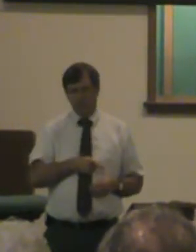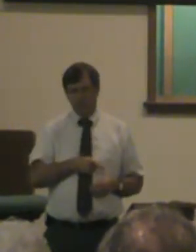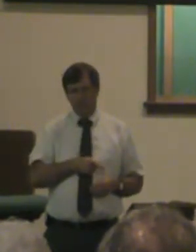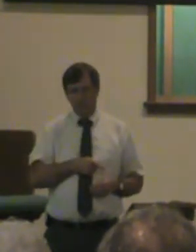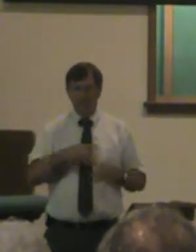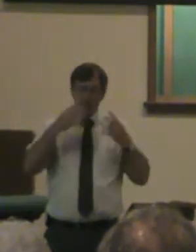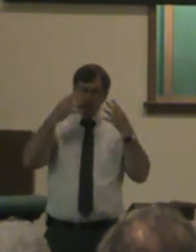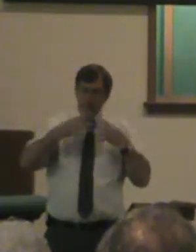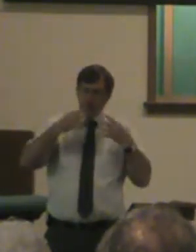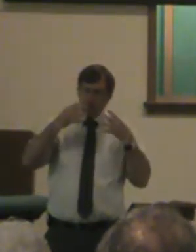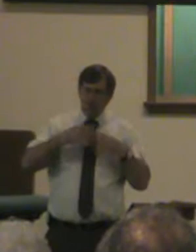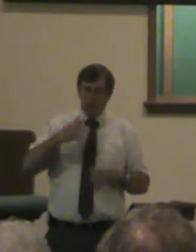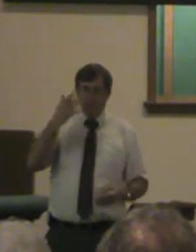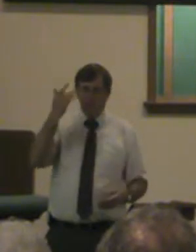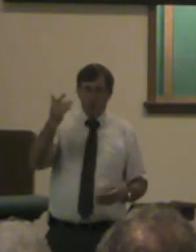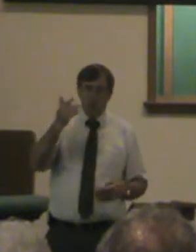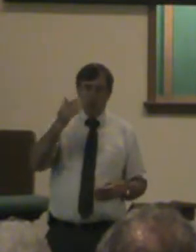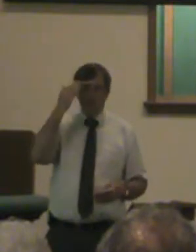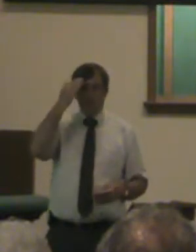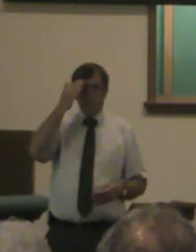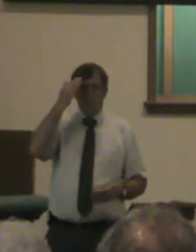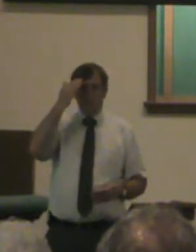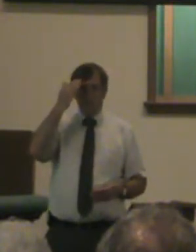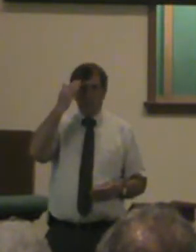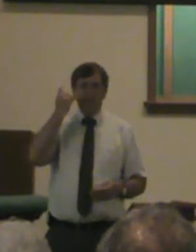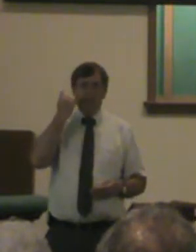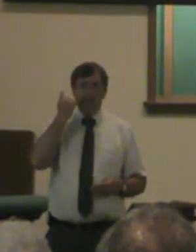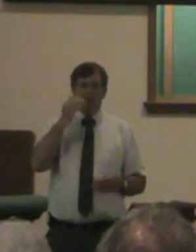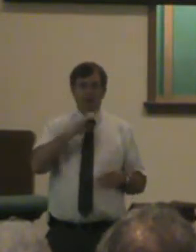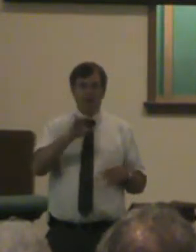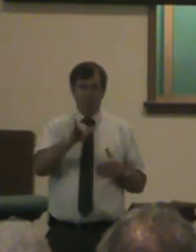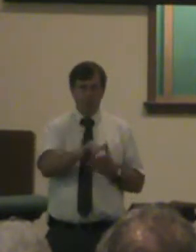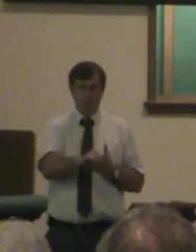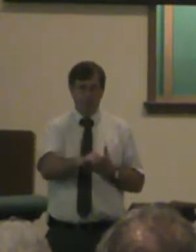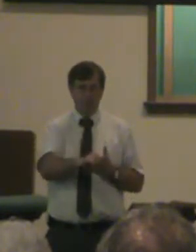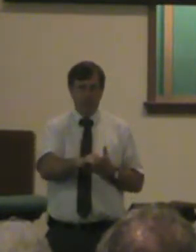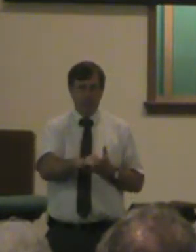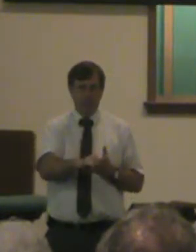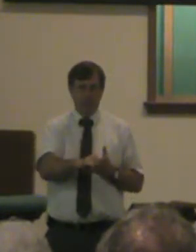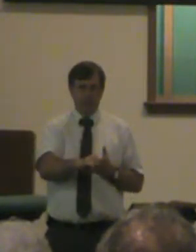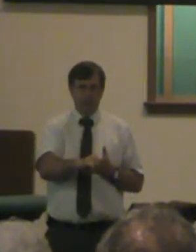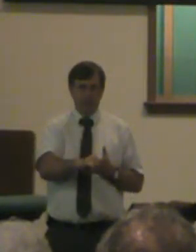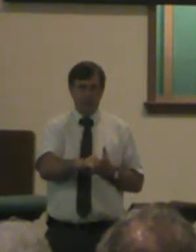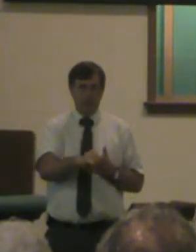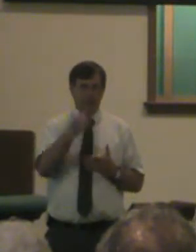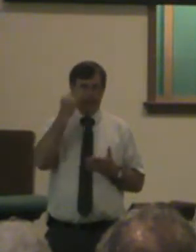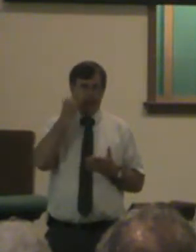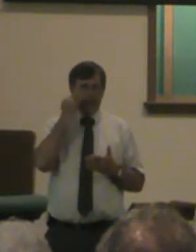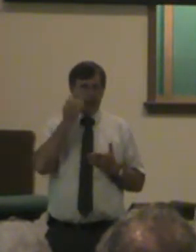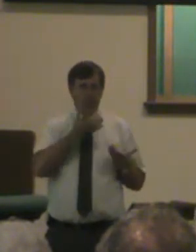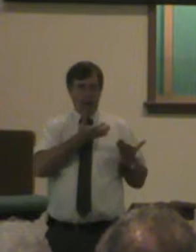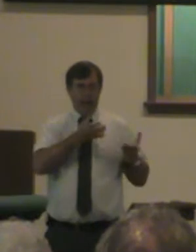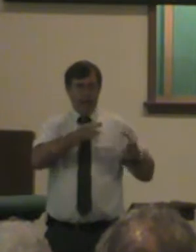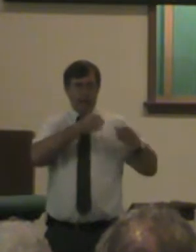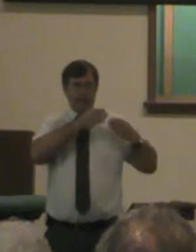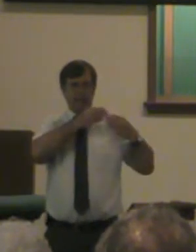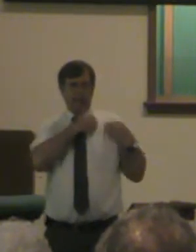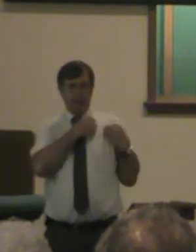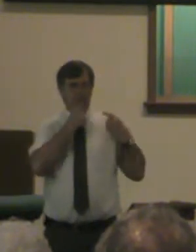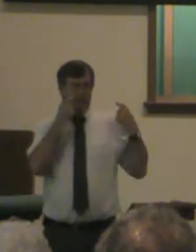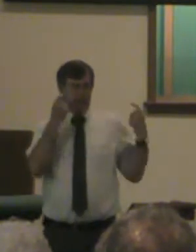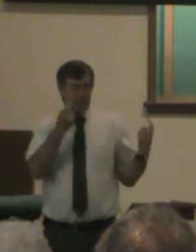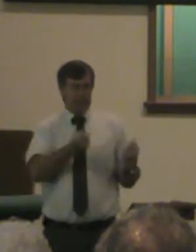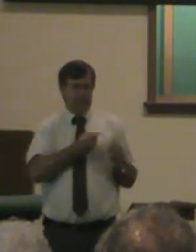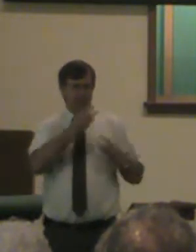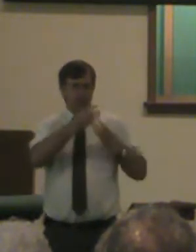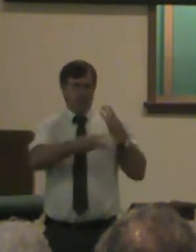He cried because he's aware, if I do this, if I carry the sin of the world for